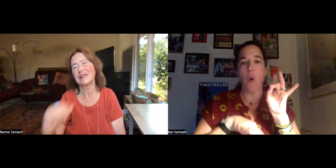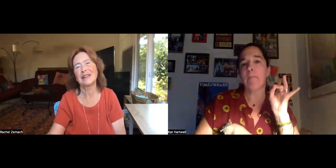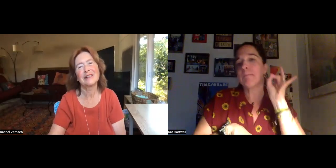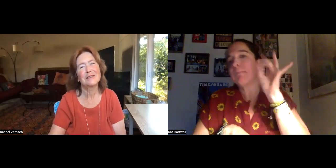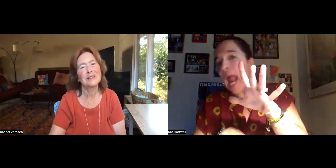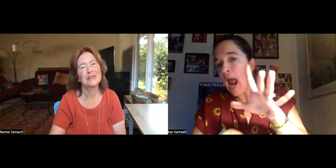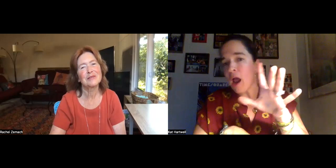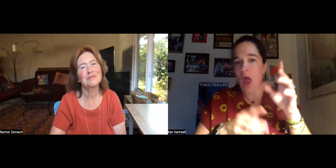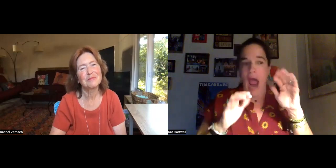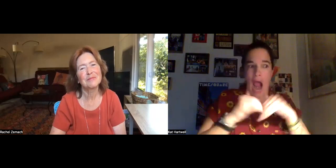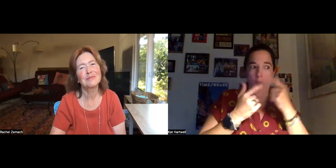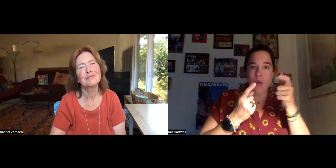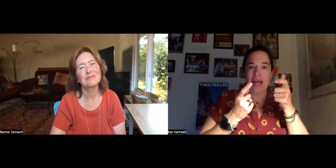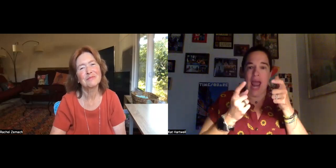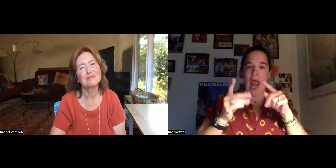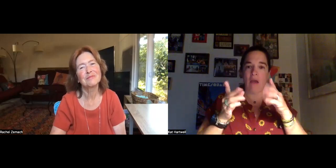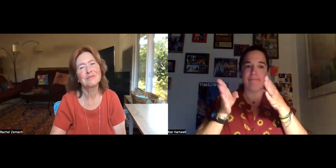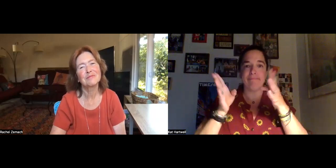or how we can